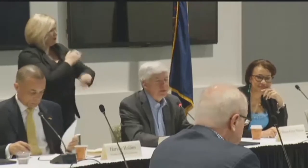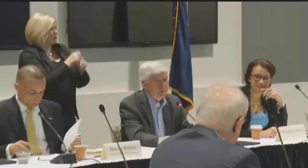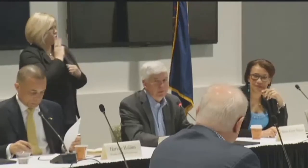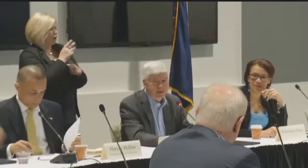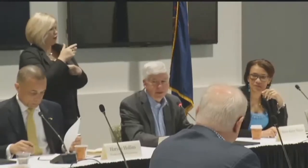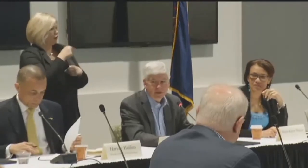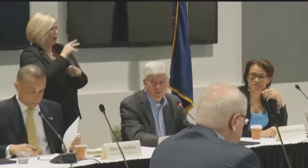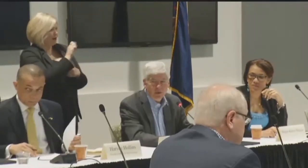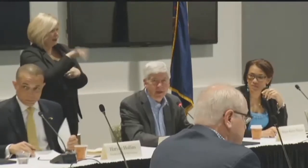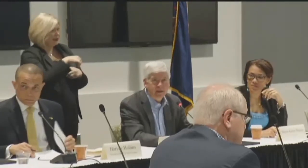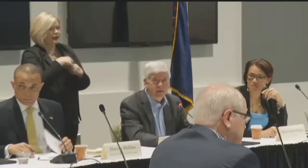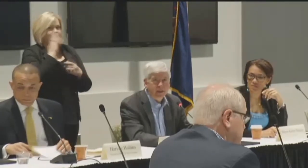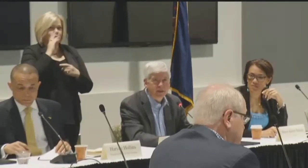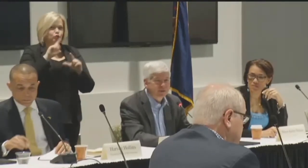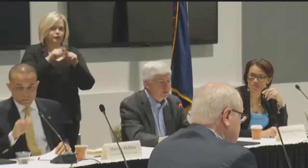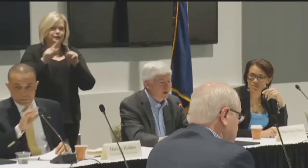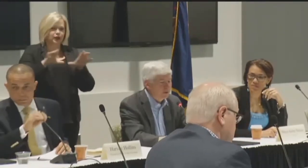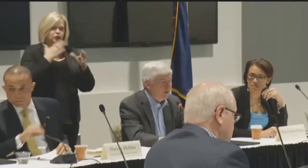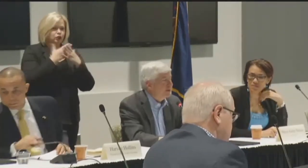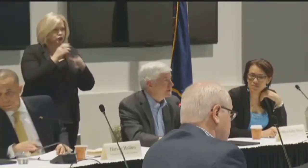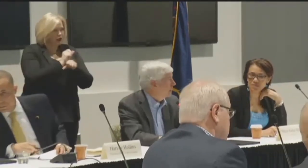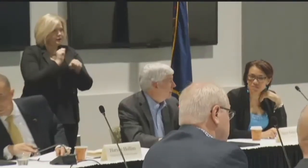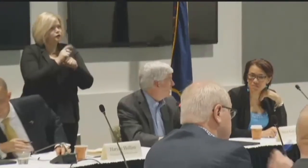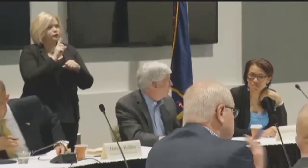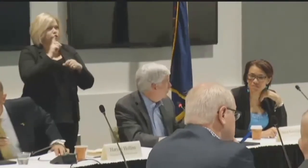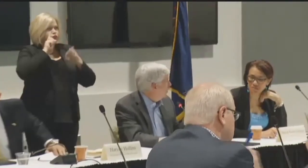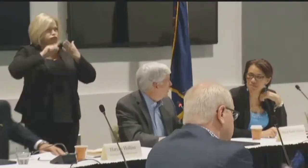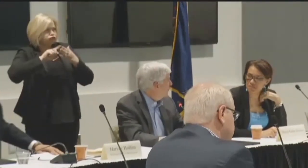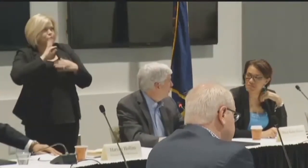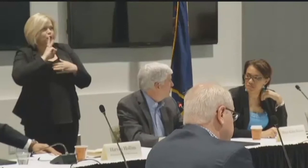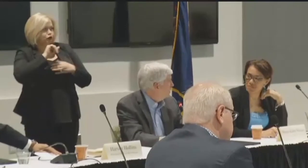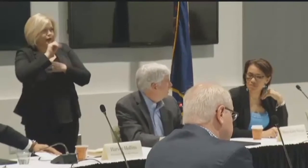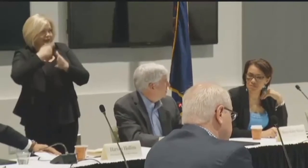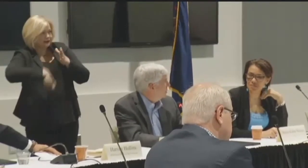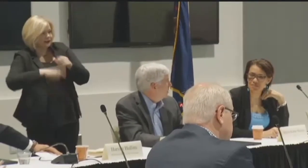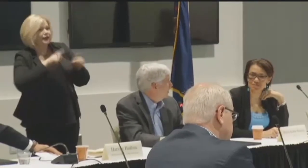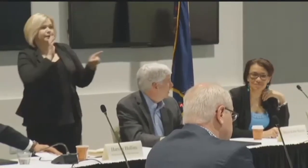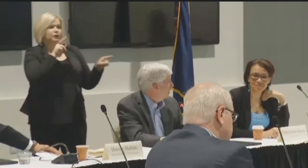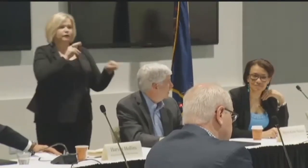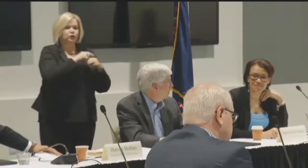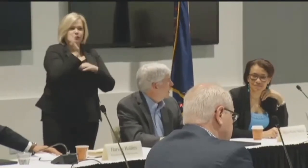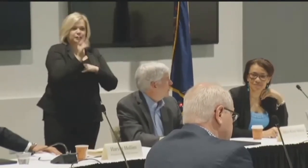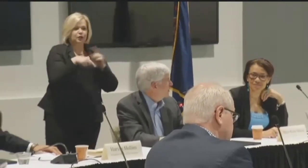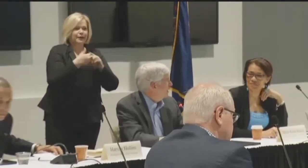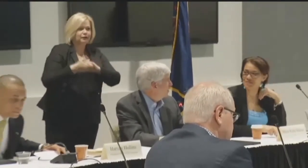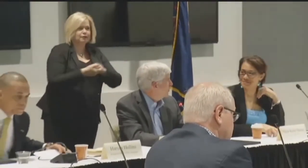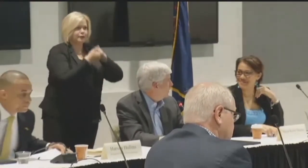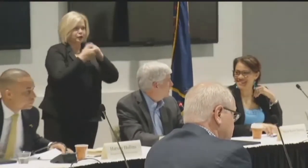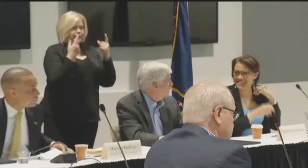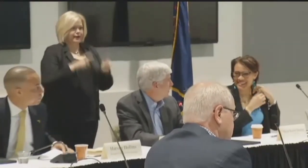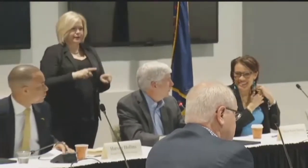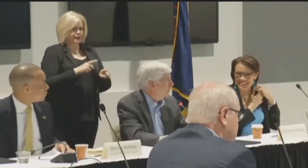I know the subcommittee's done good work on looking at issues on water rates, and I'm really looking forward to this presentation about the collaboration that